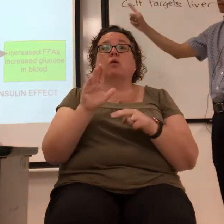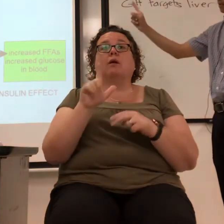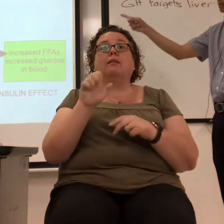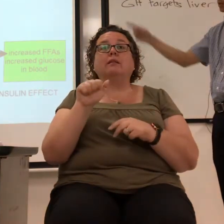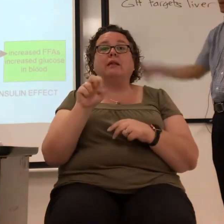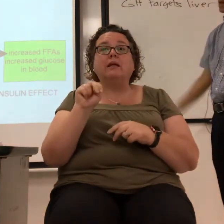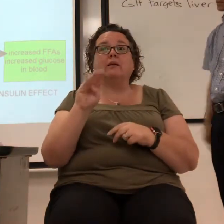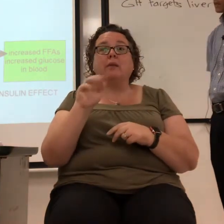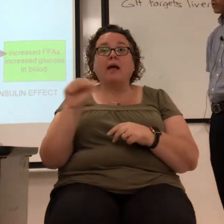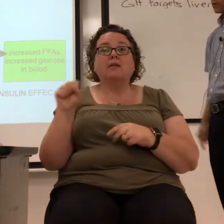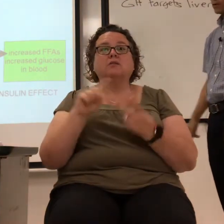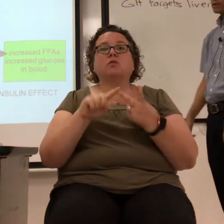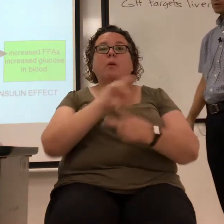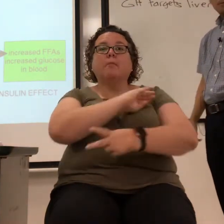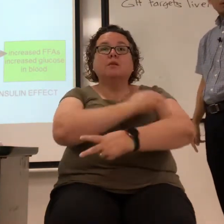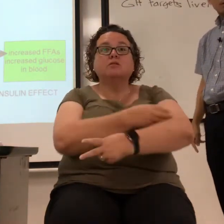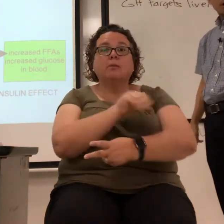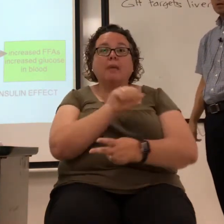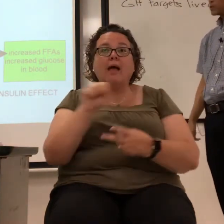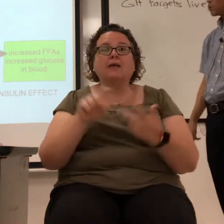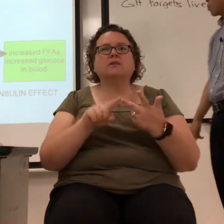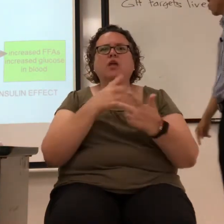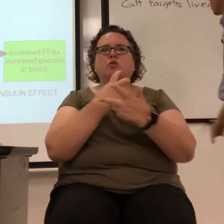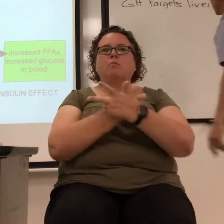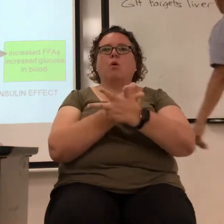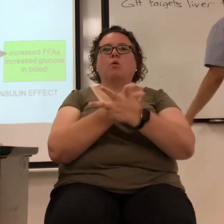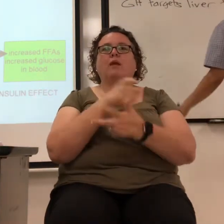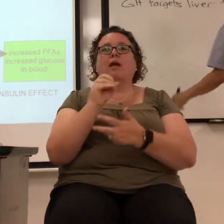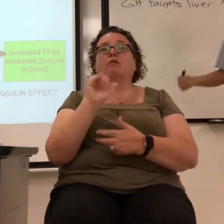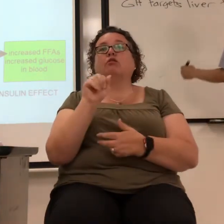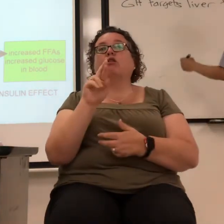increase muscle mass, and you increase your bone and cartilage growth.